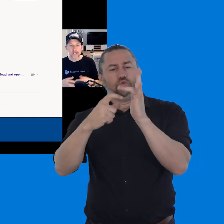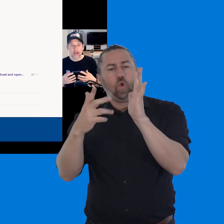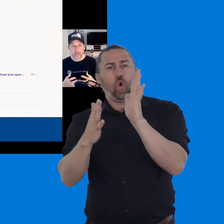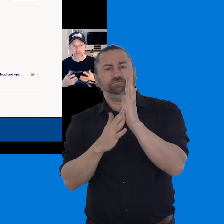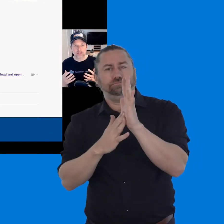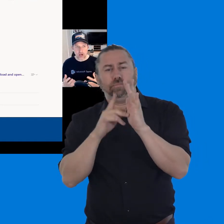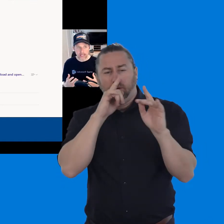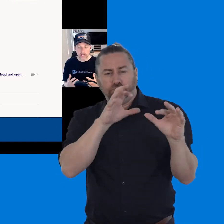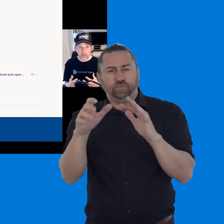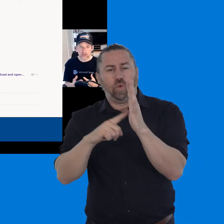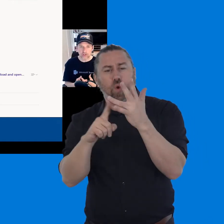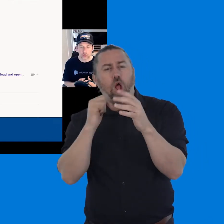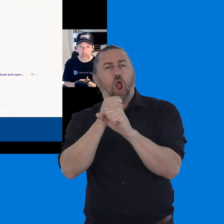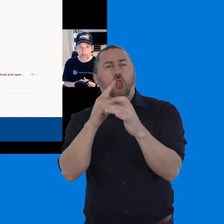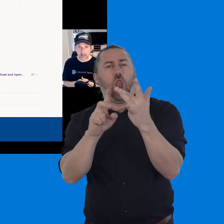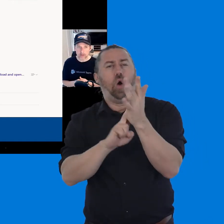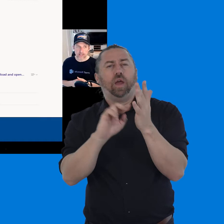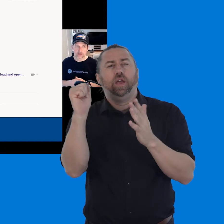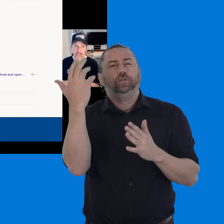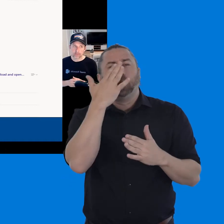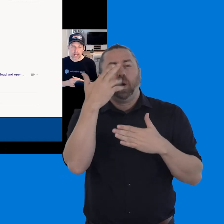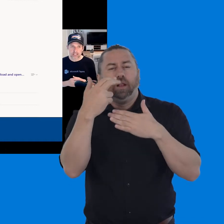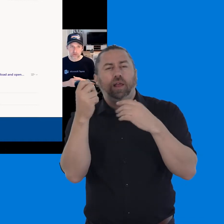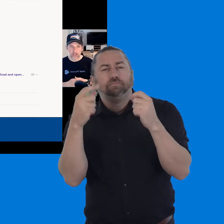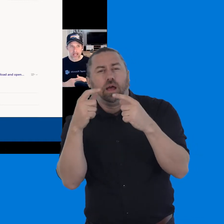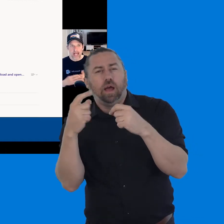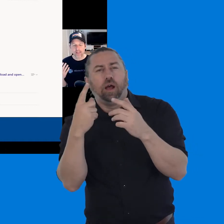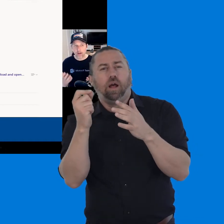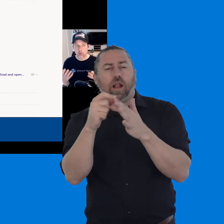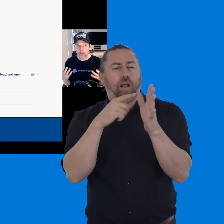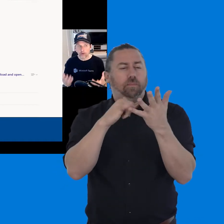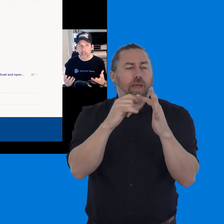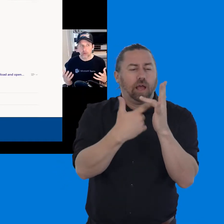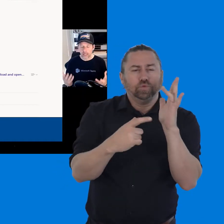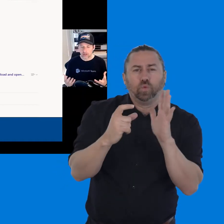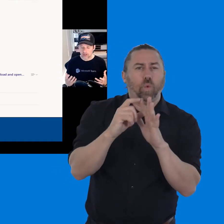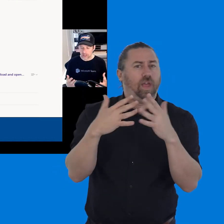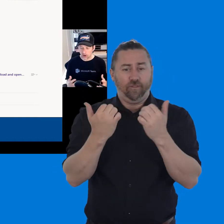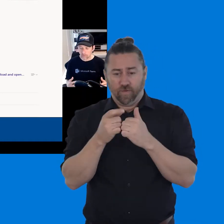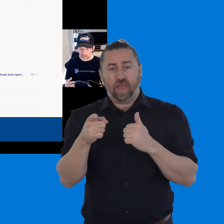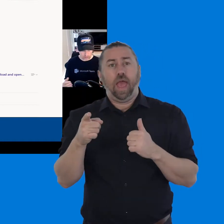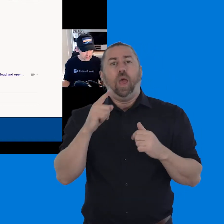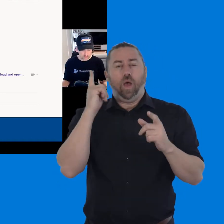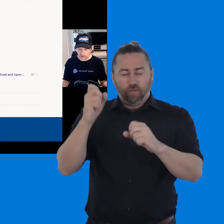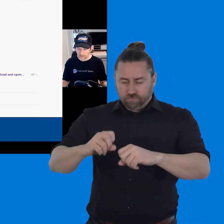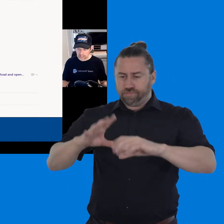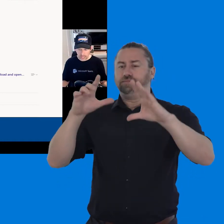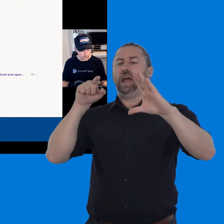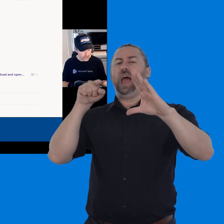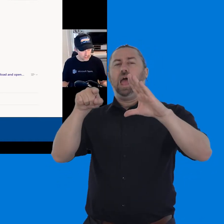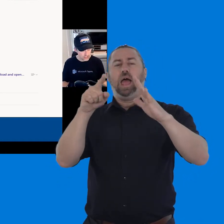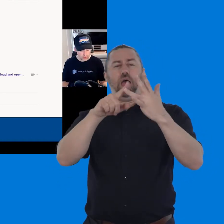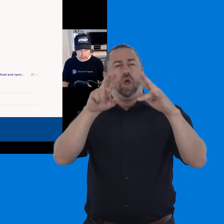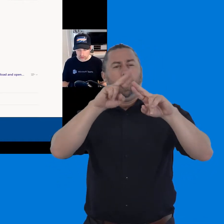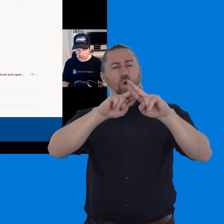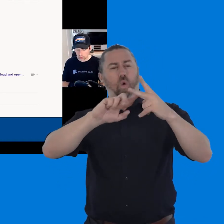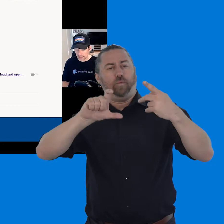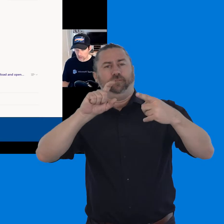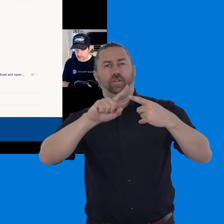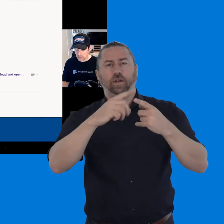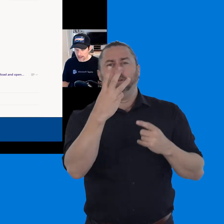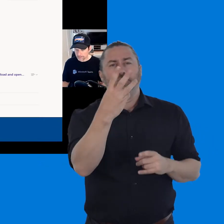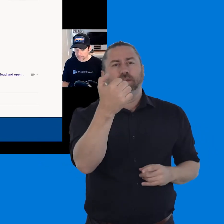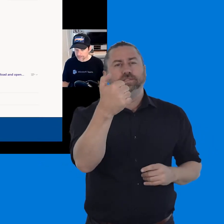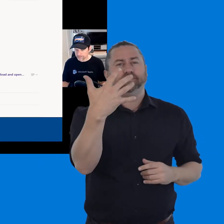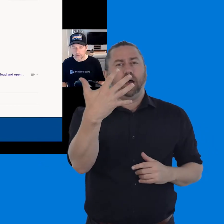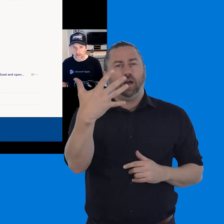www.office.com. Come in, sign in using your school email address and password, and that will bring you into the Office 365 start page, and I'll show you what